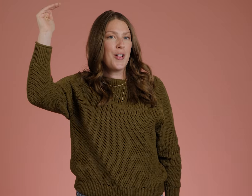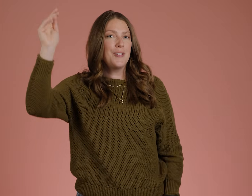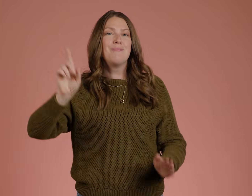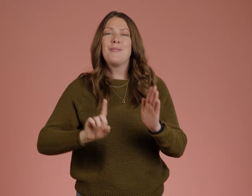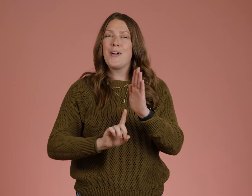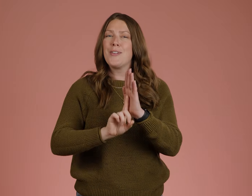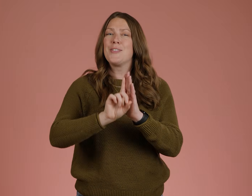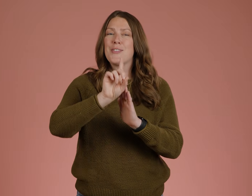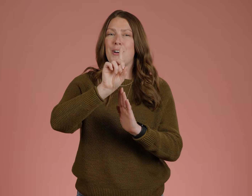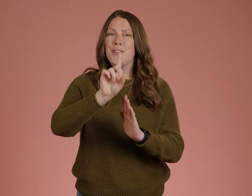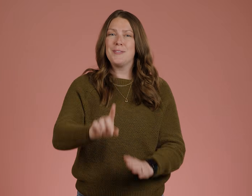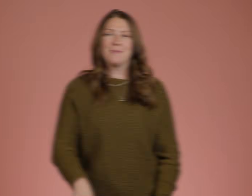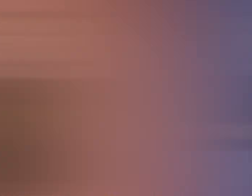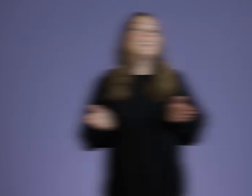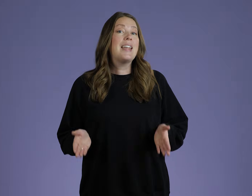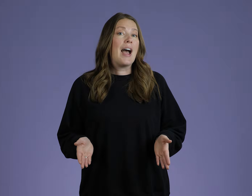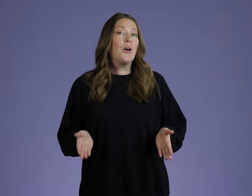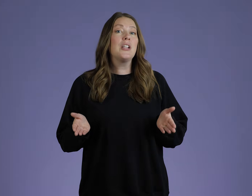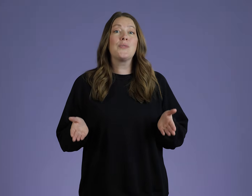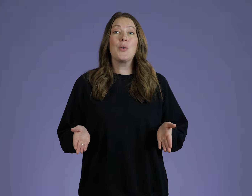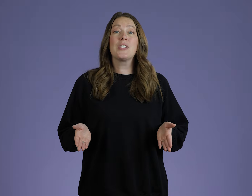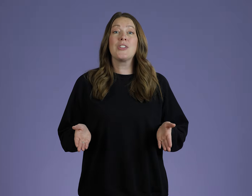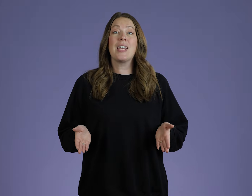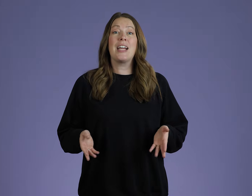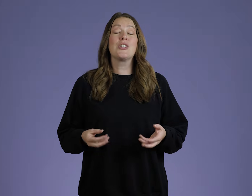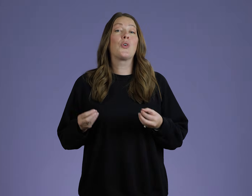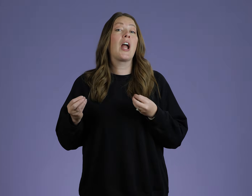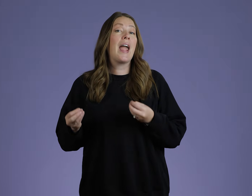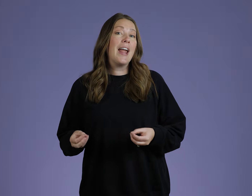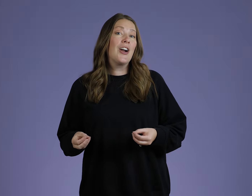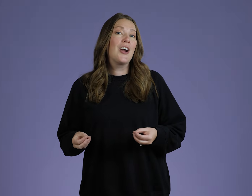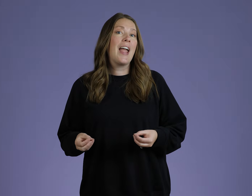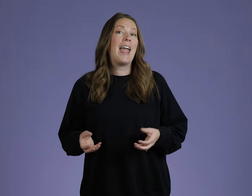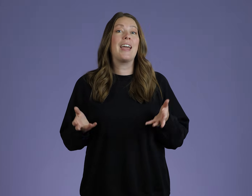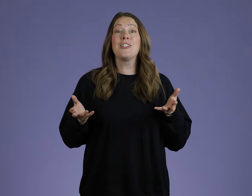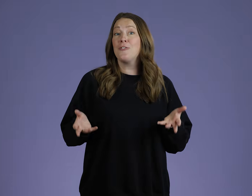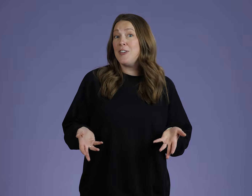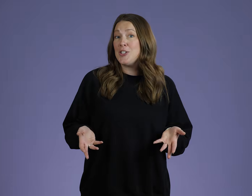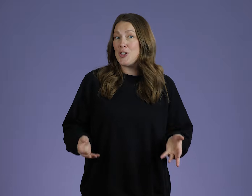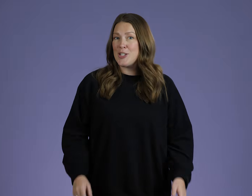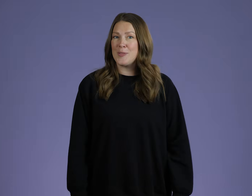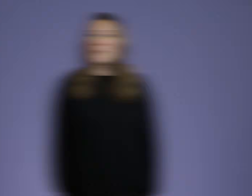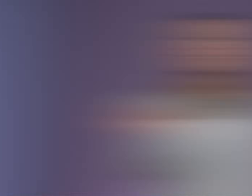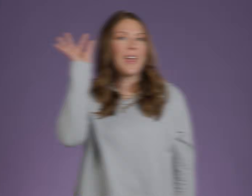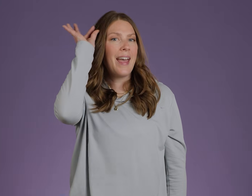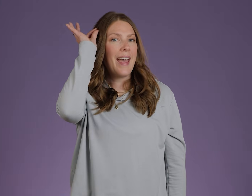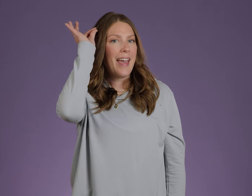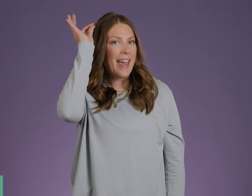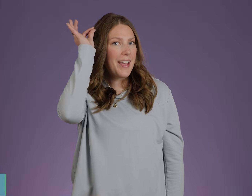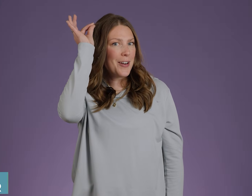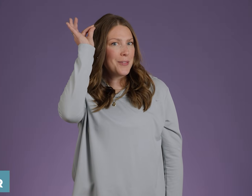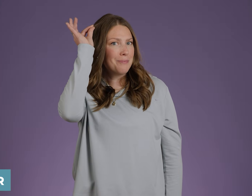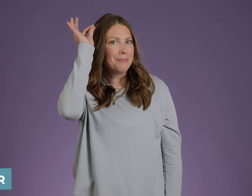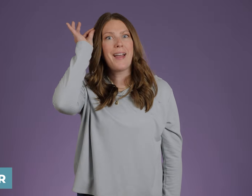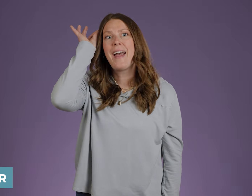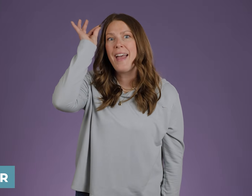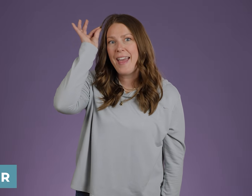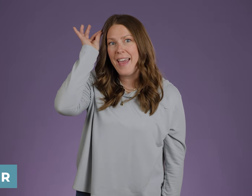Tall, tall. Now let's focus on signs for hair and features. Hair,